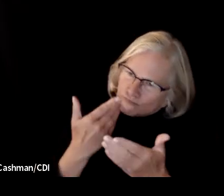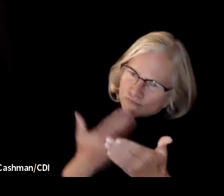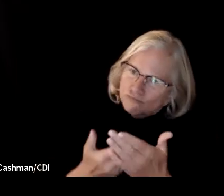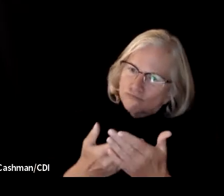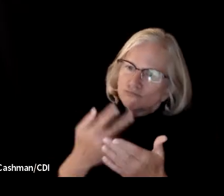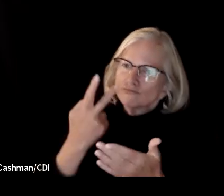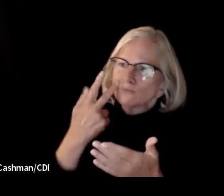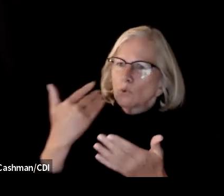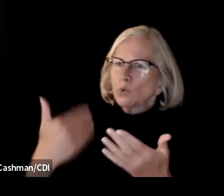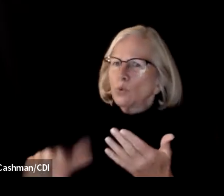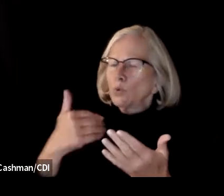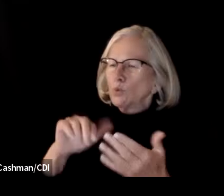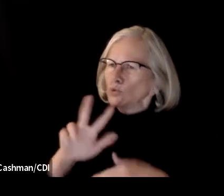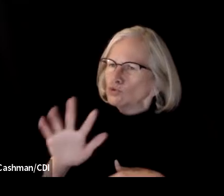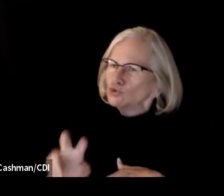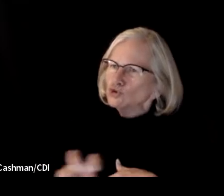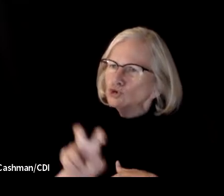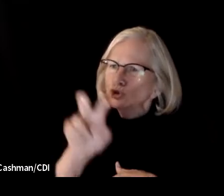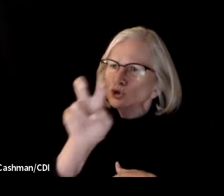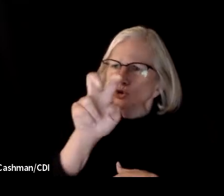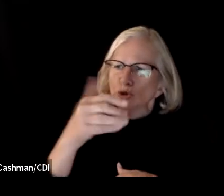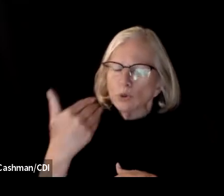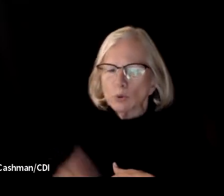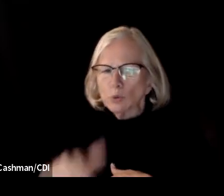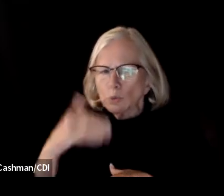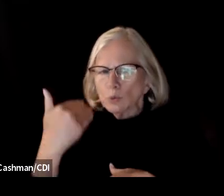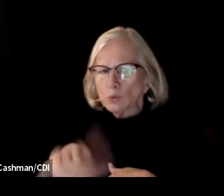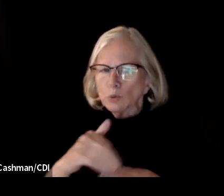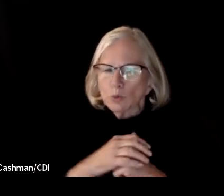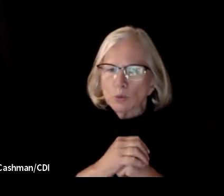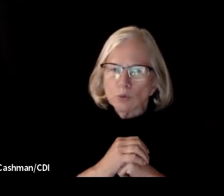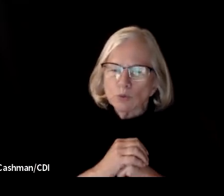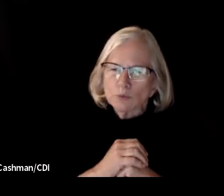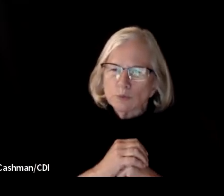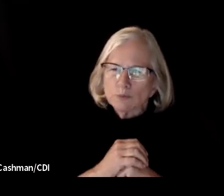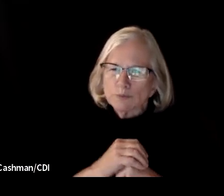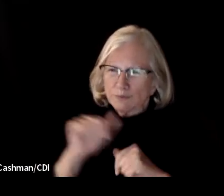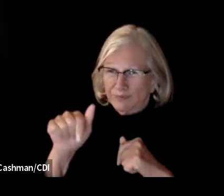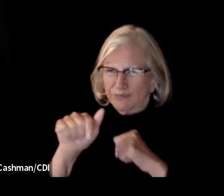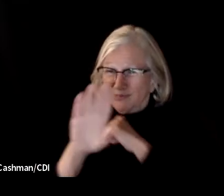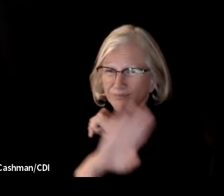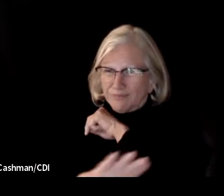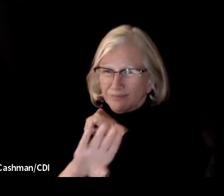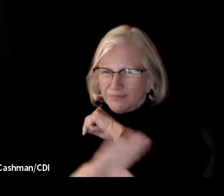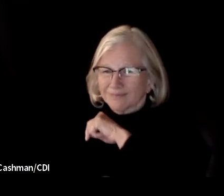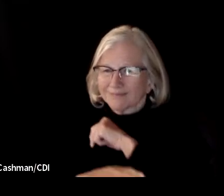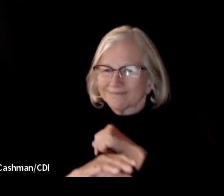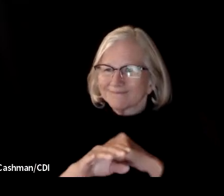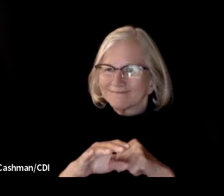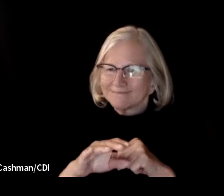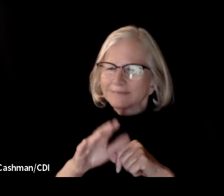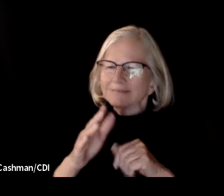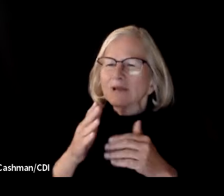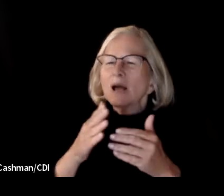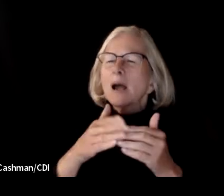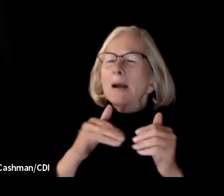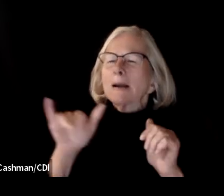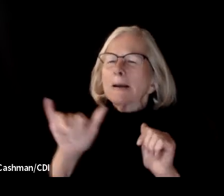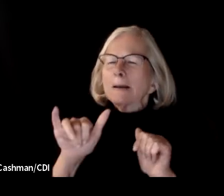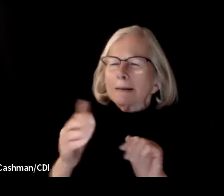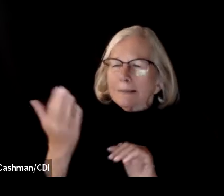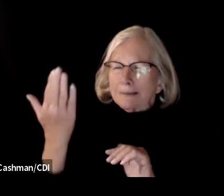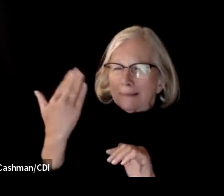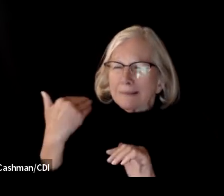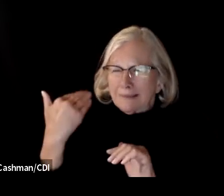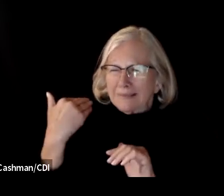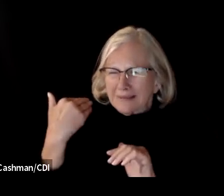fall, we're grateful that it's going to look a little bit more like what we're used to. We also know that in order to keep our students, our staff, and